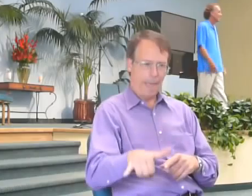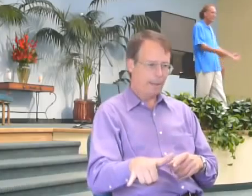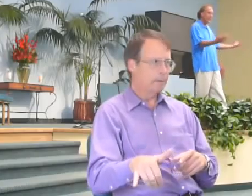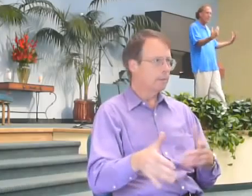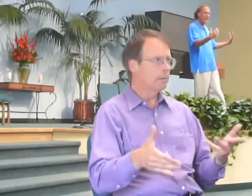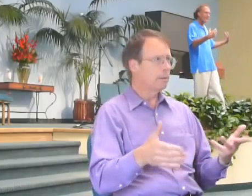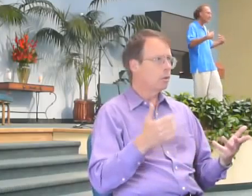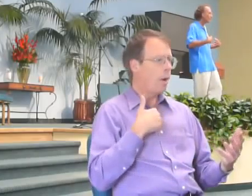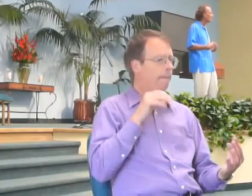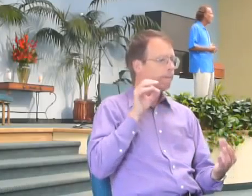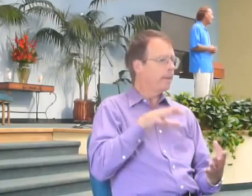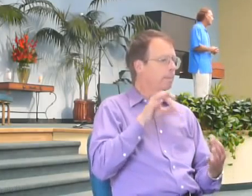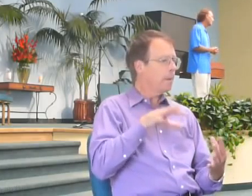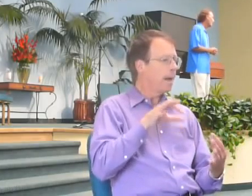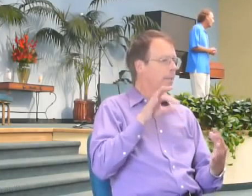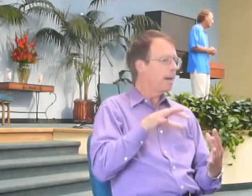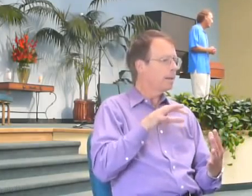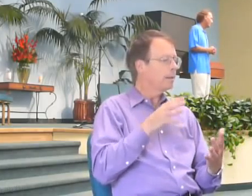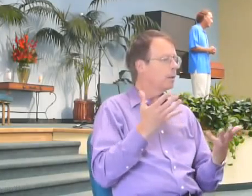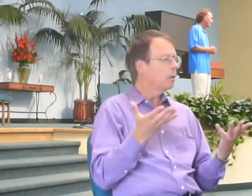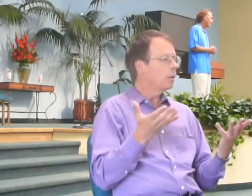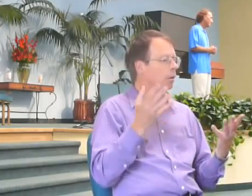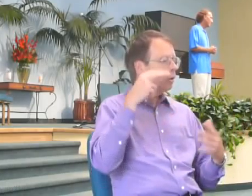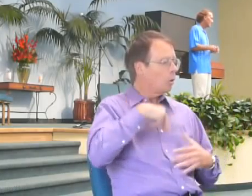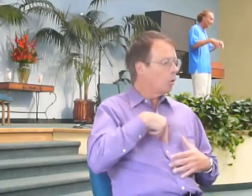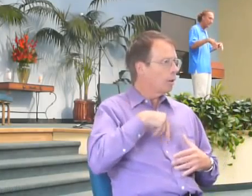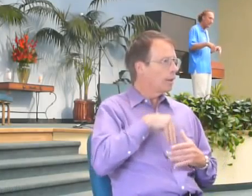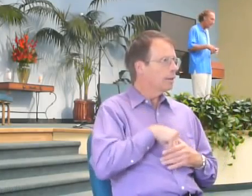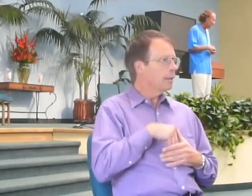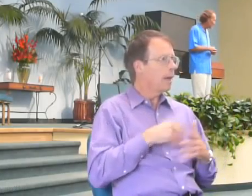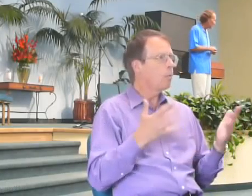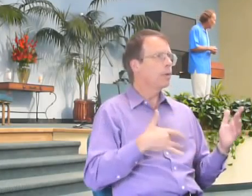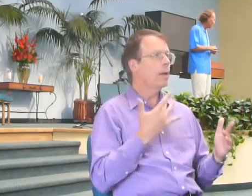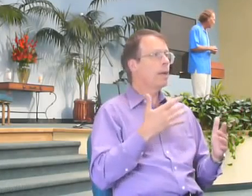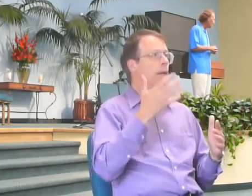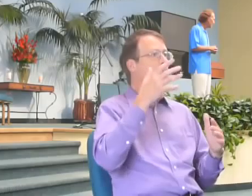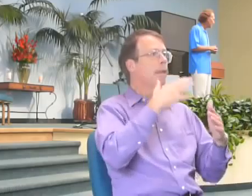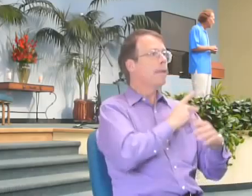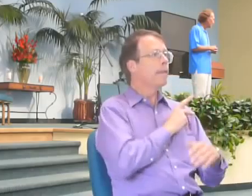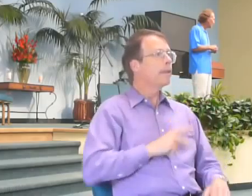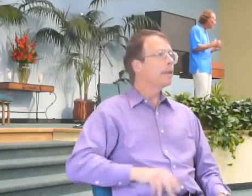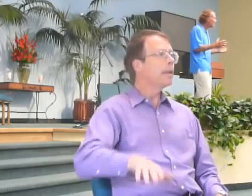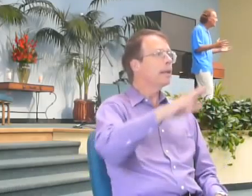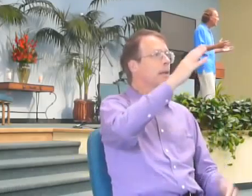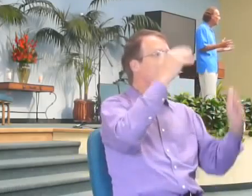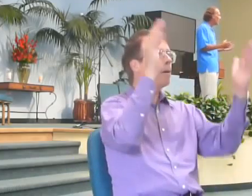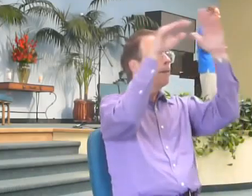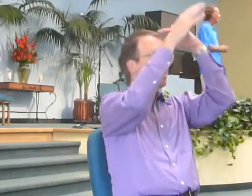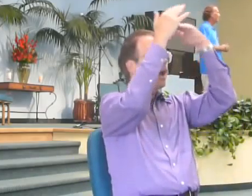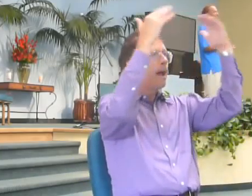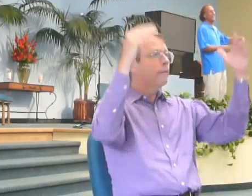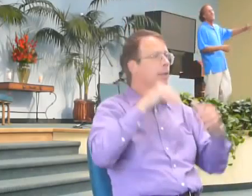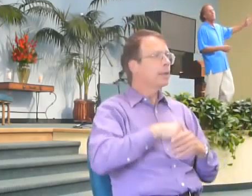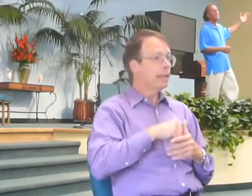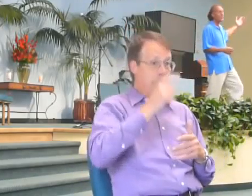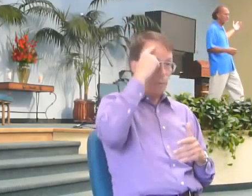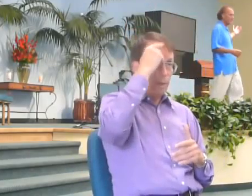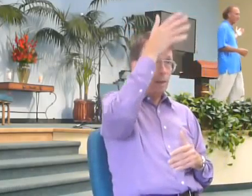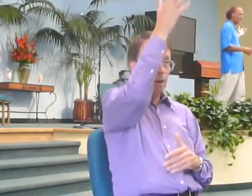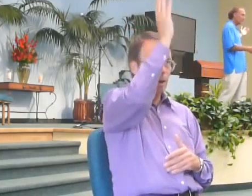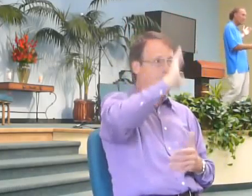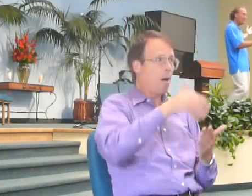You get the feedback of what's inside, what's going on. Because the kingdom of heaven is with you. So what is it you think about God? You think God's